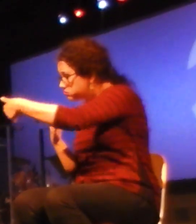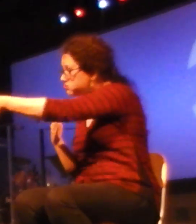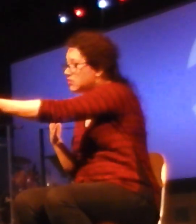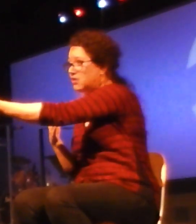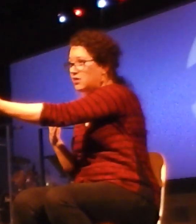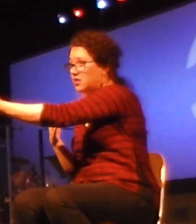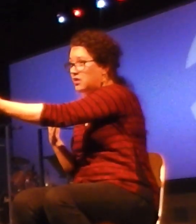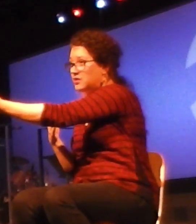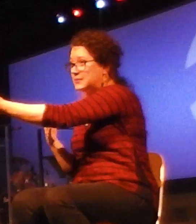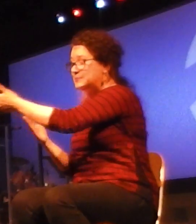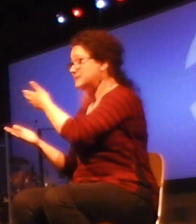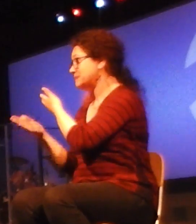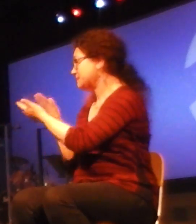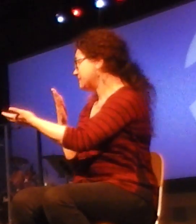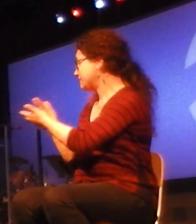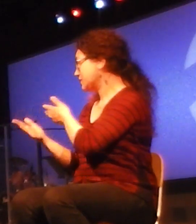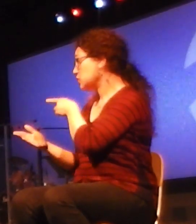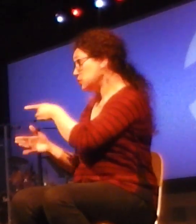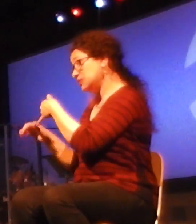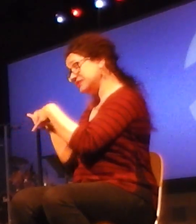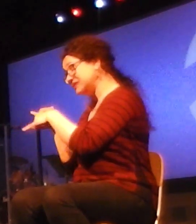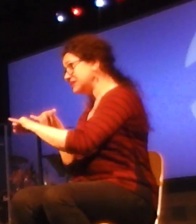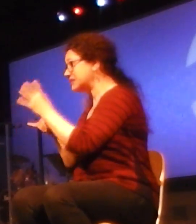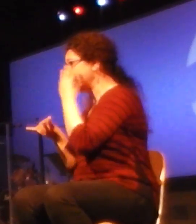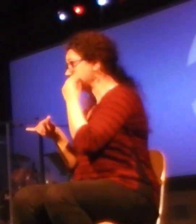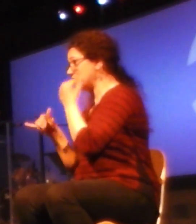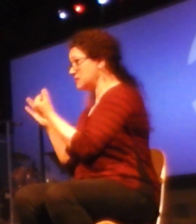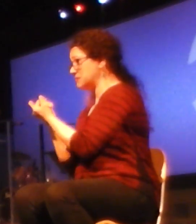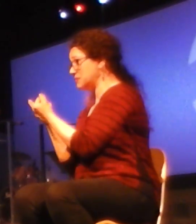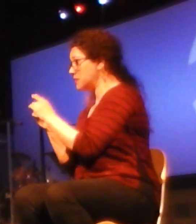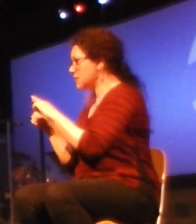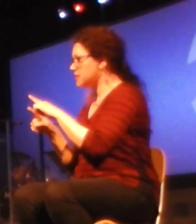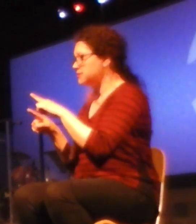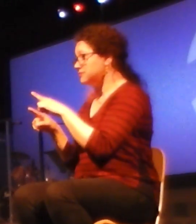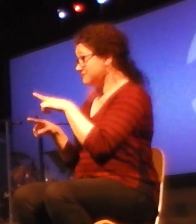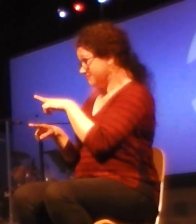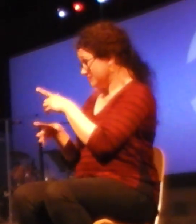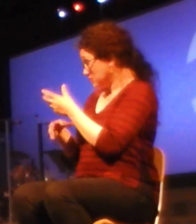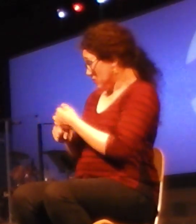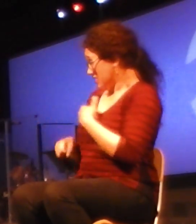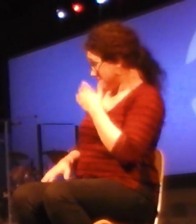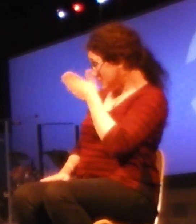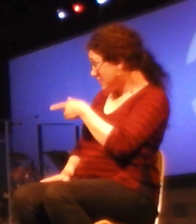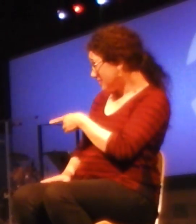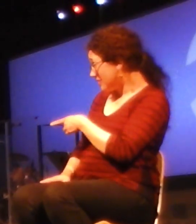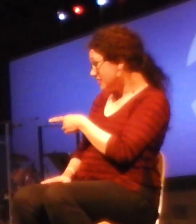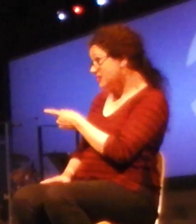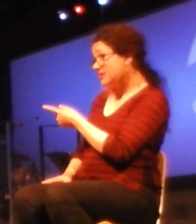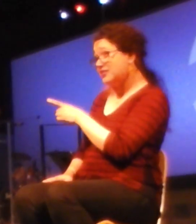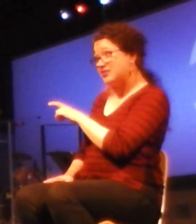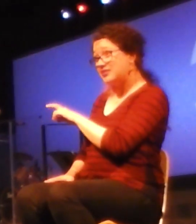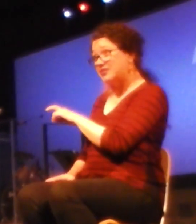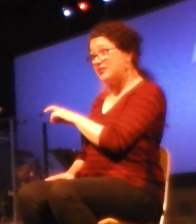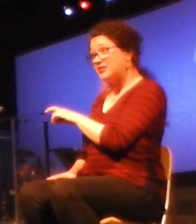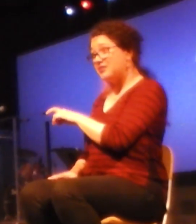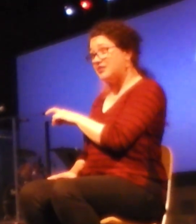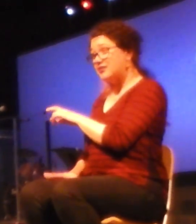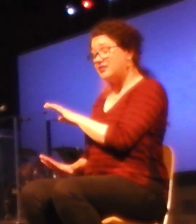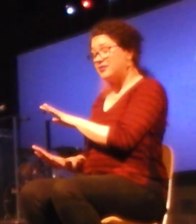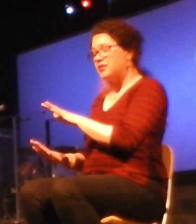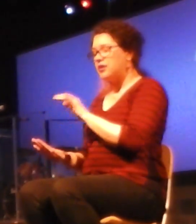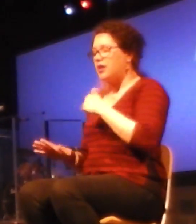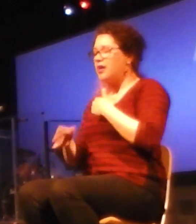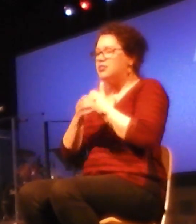though you're still in it? One of the things that I love about this passage is that the